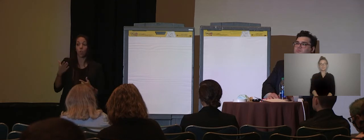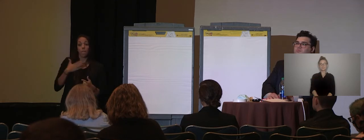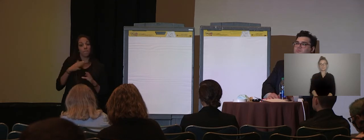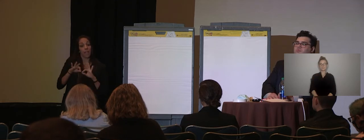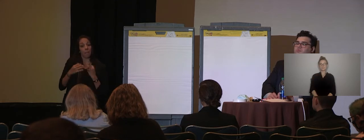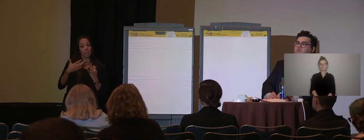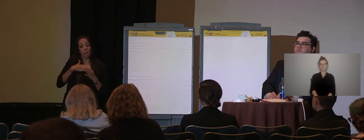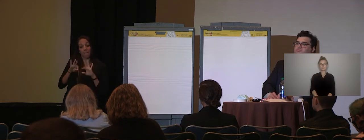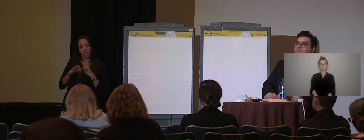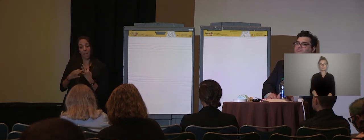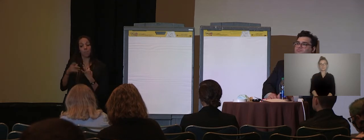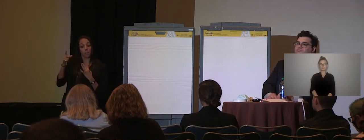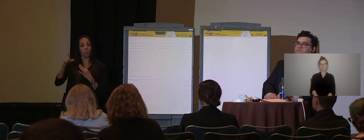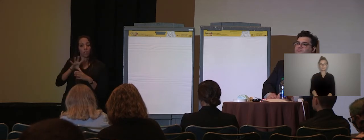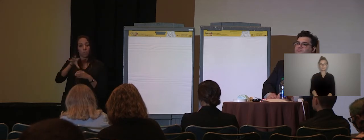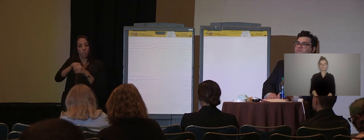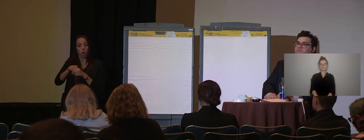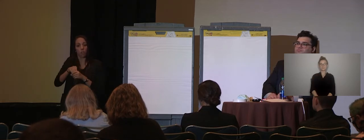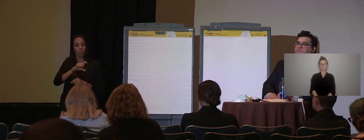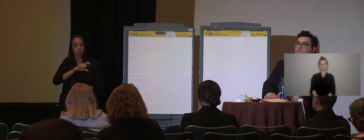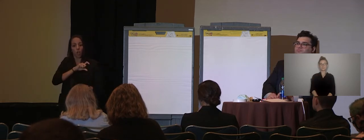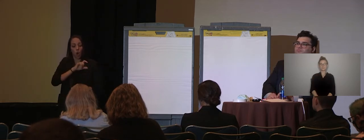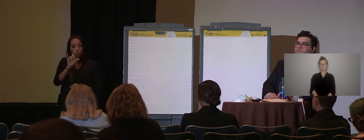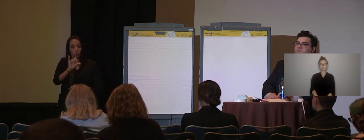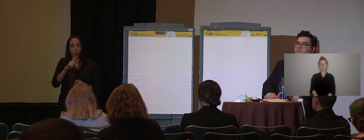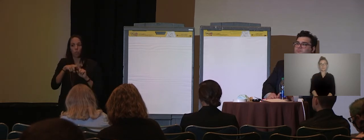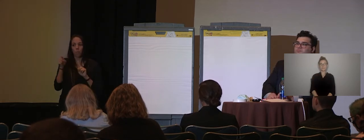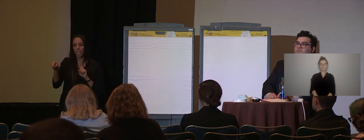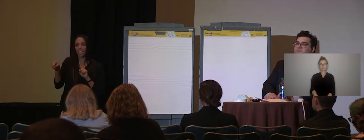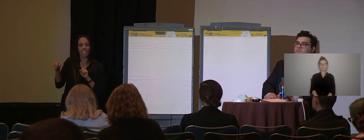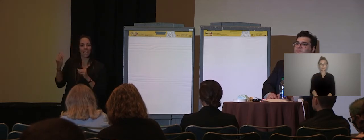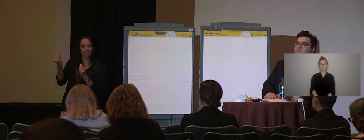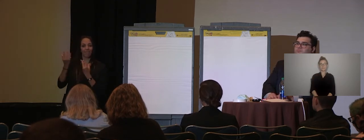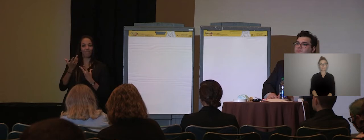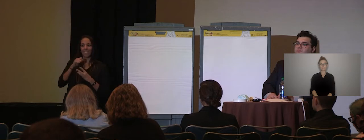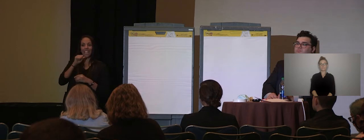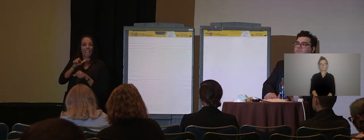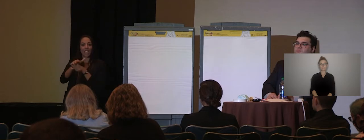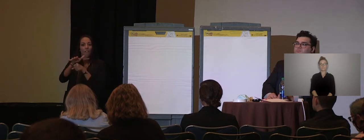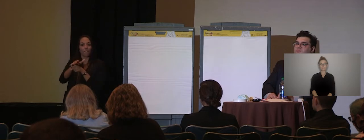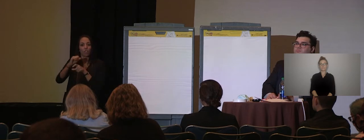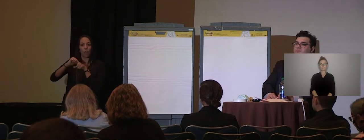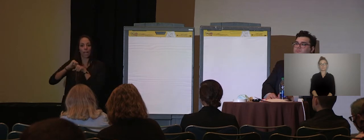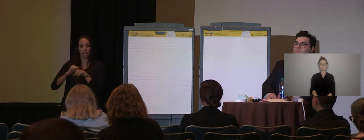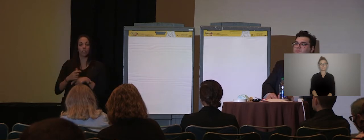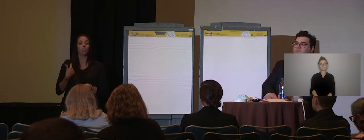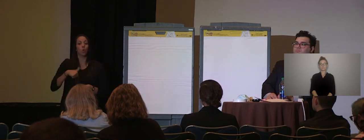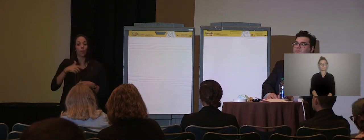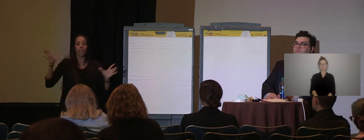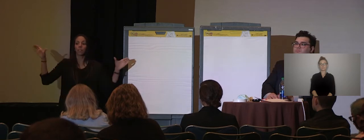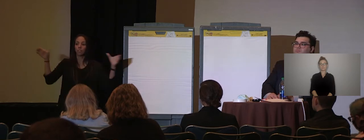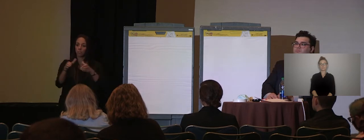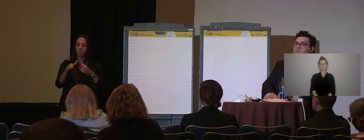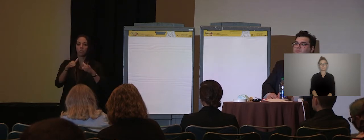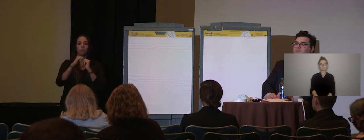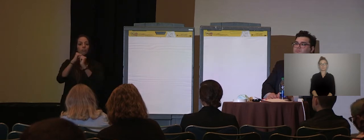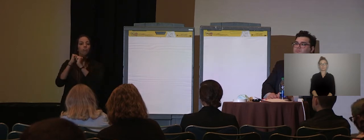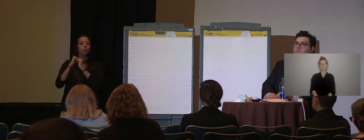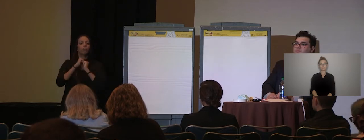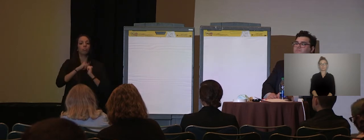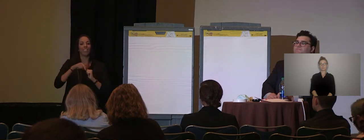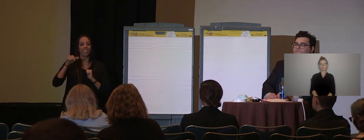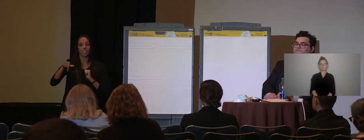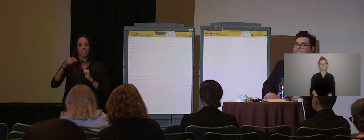that needs to be done. But we, as a community, really need to come together. And this needs to be our